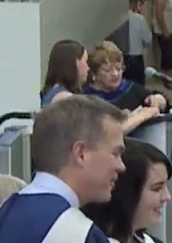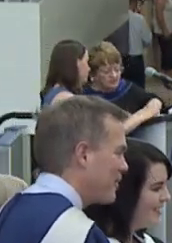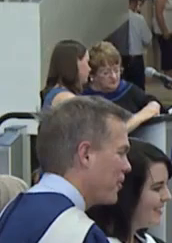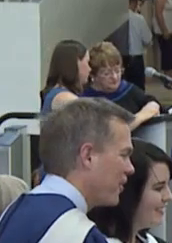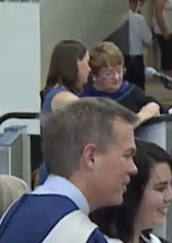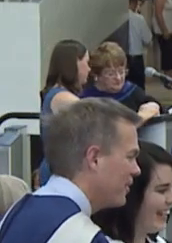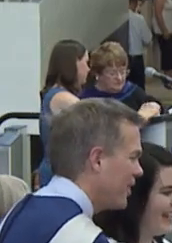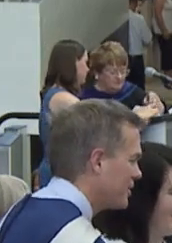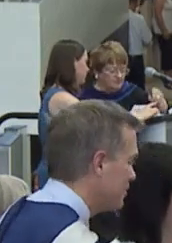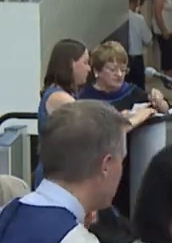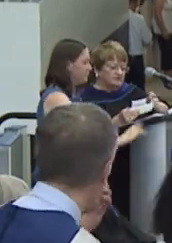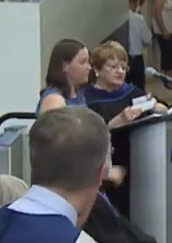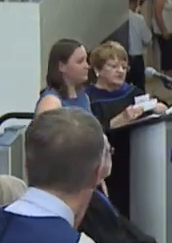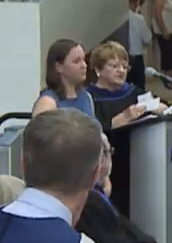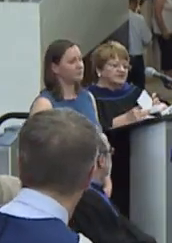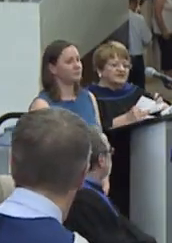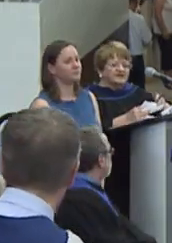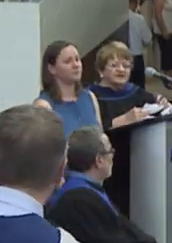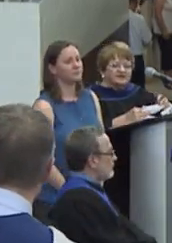Thank you.